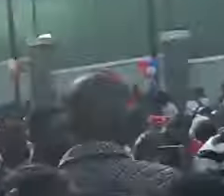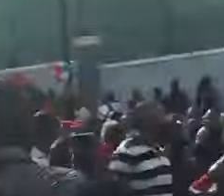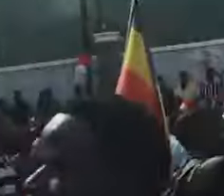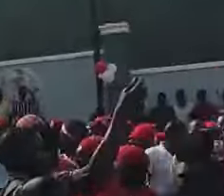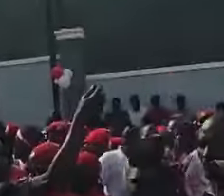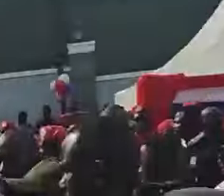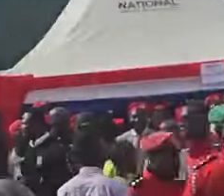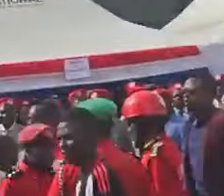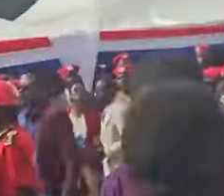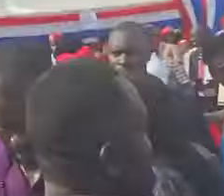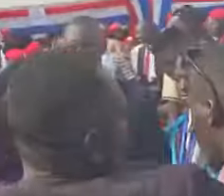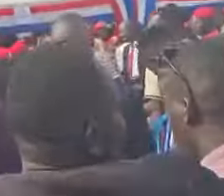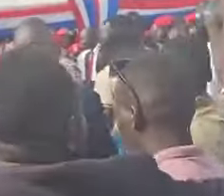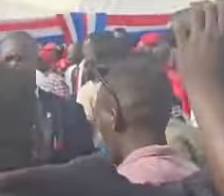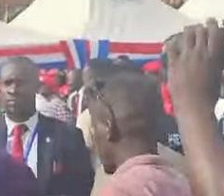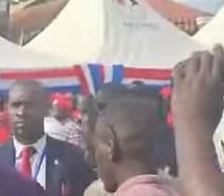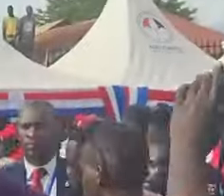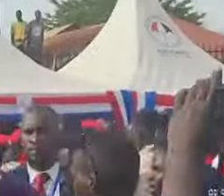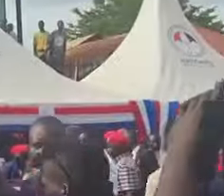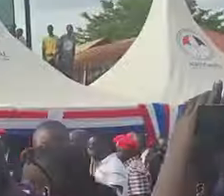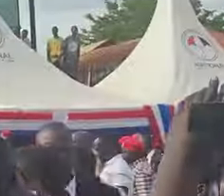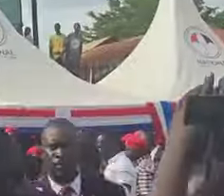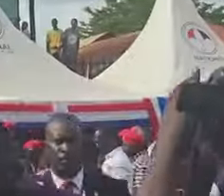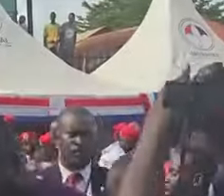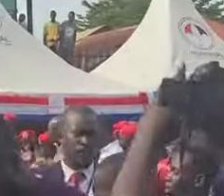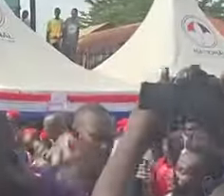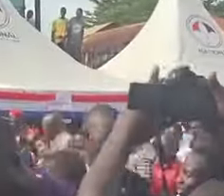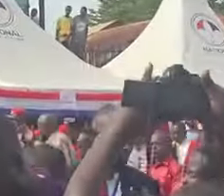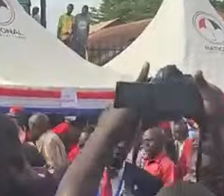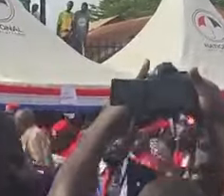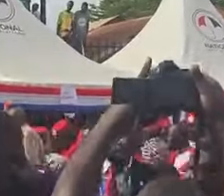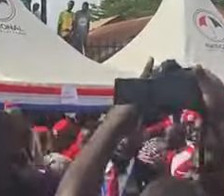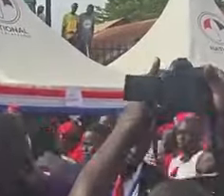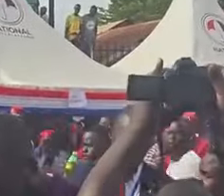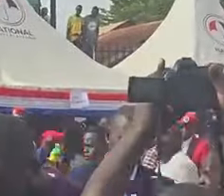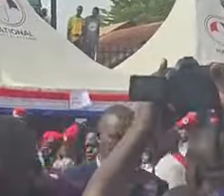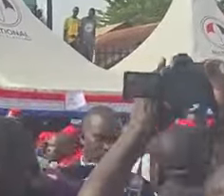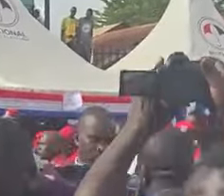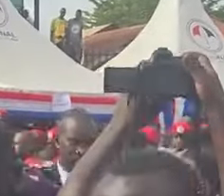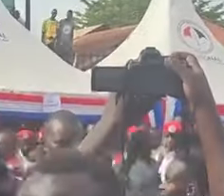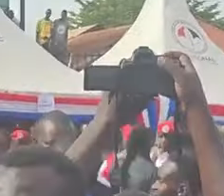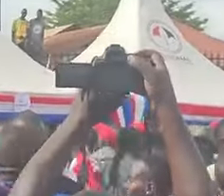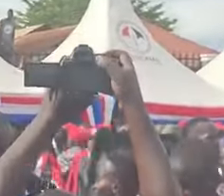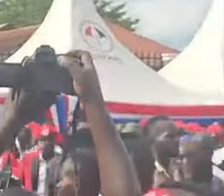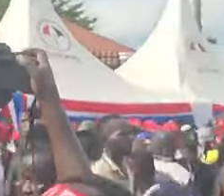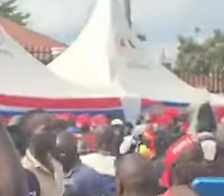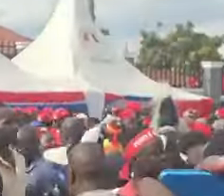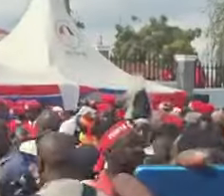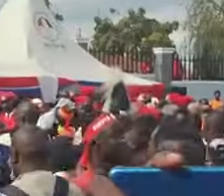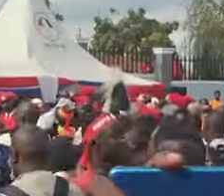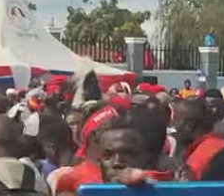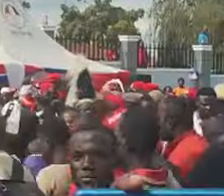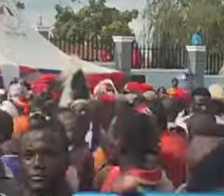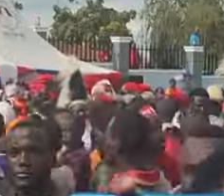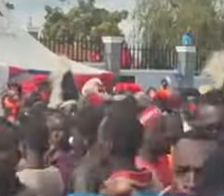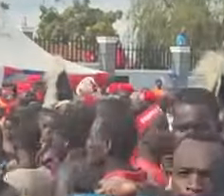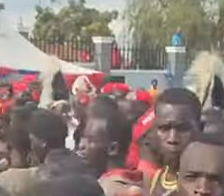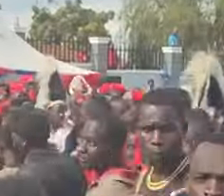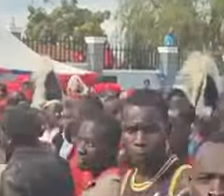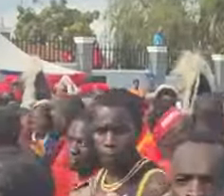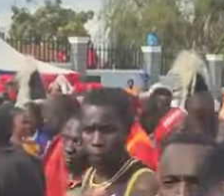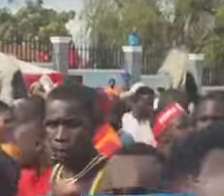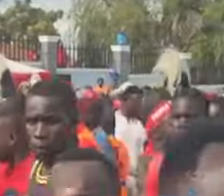always stand. Thank you very much. Twagala okwebaza mwenna abaliwo, mwenna babaddewo, president, let's